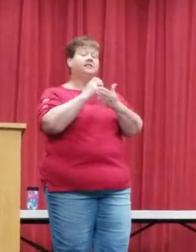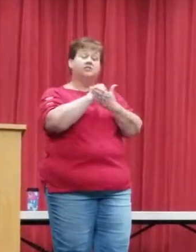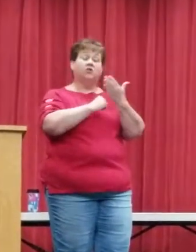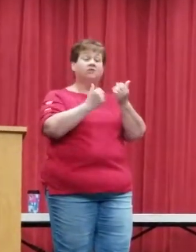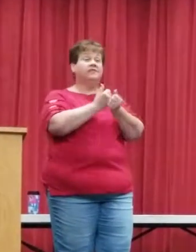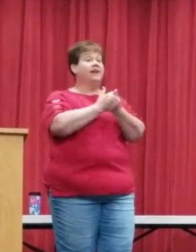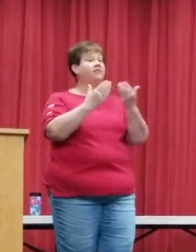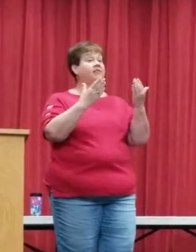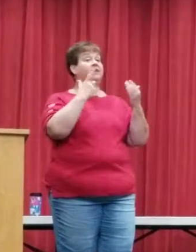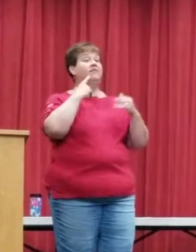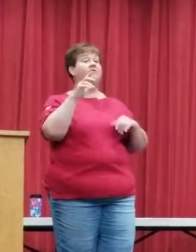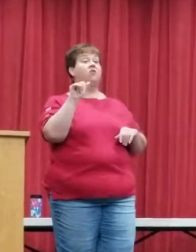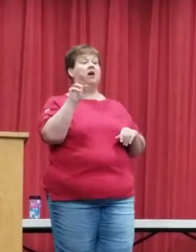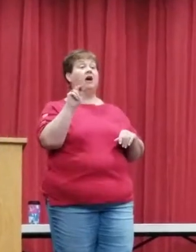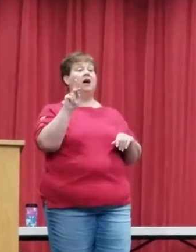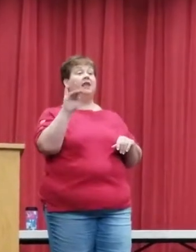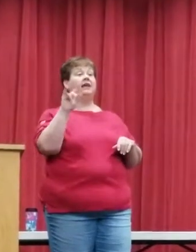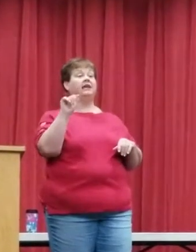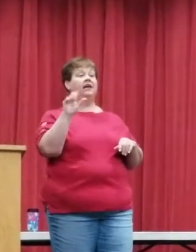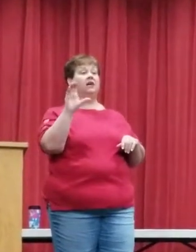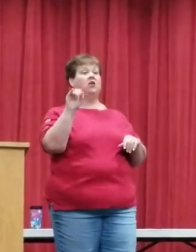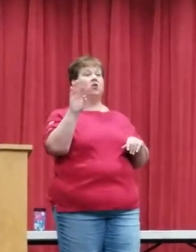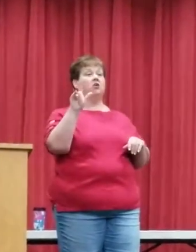coming toward her. It's for Annika Carlson.